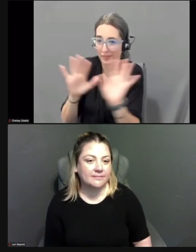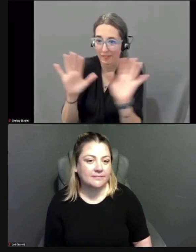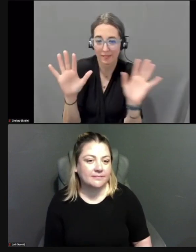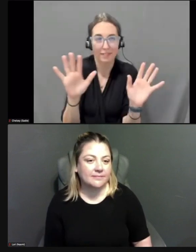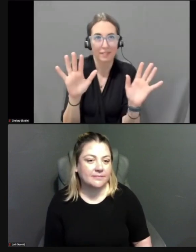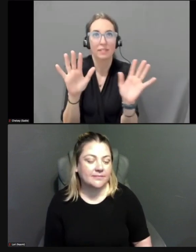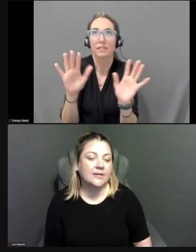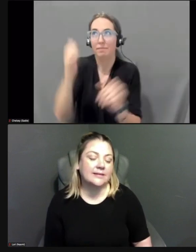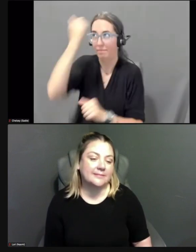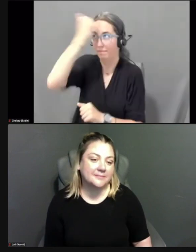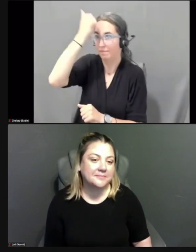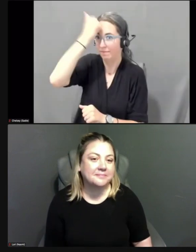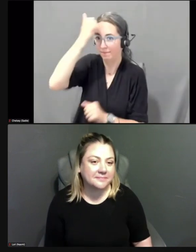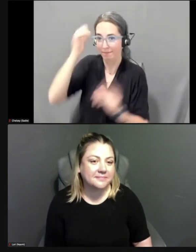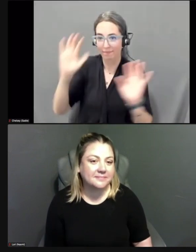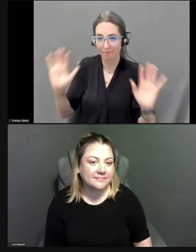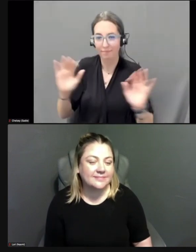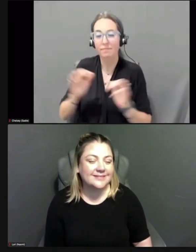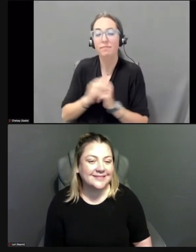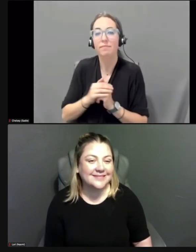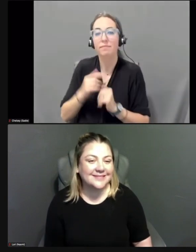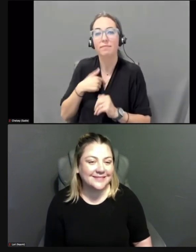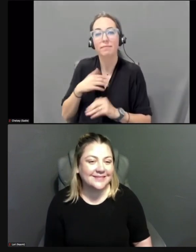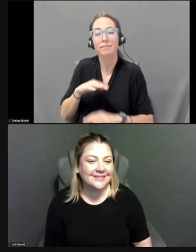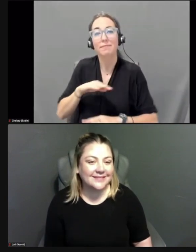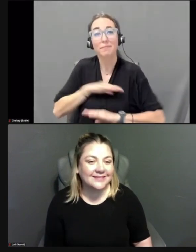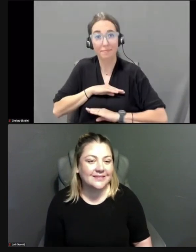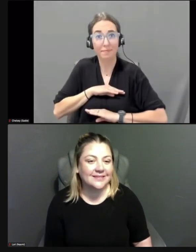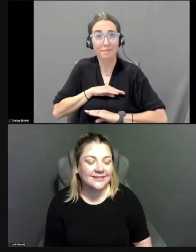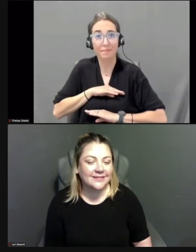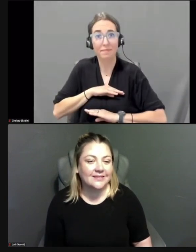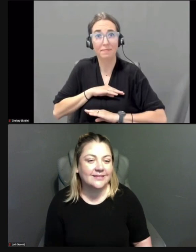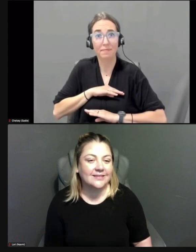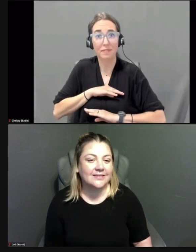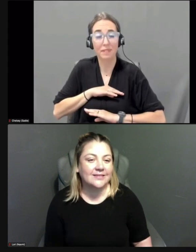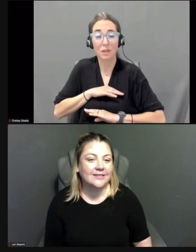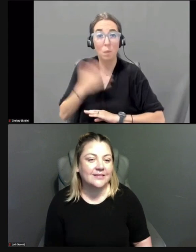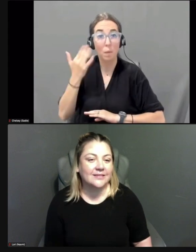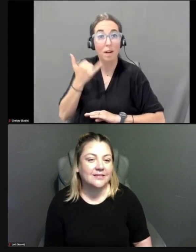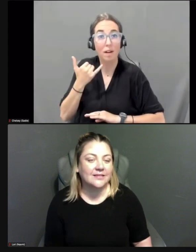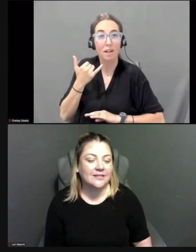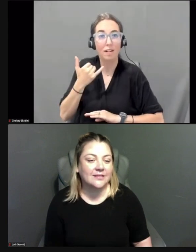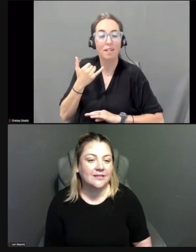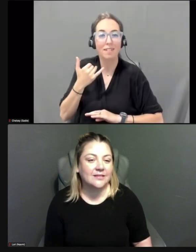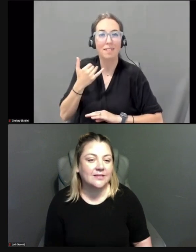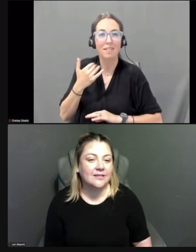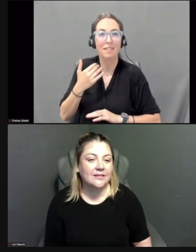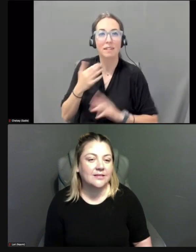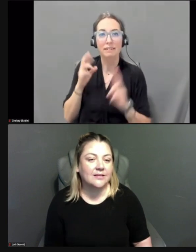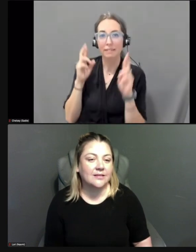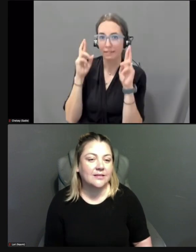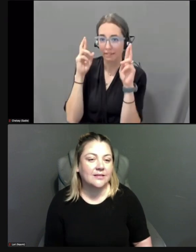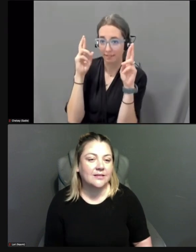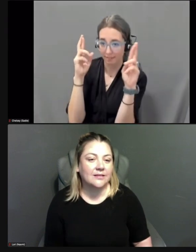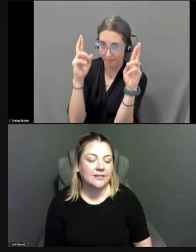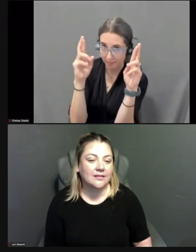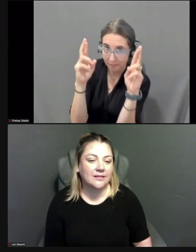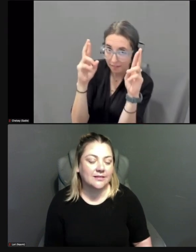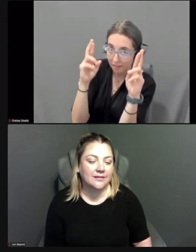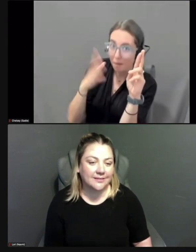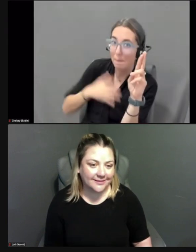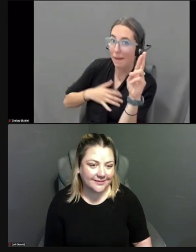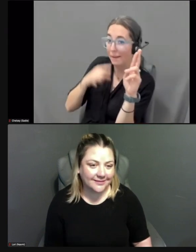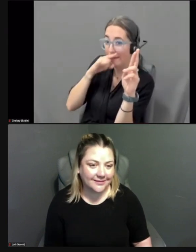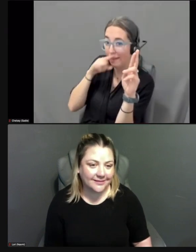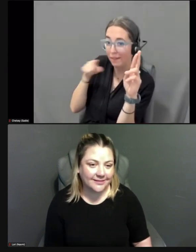very satisfied in knowing that my kid is going to be starting, fingers crossed, and staying